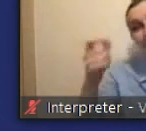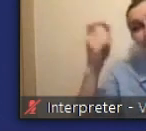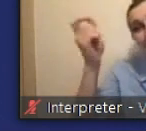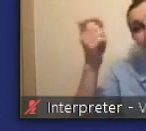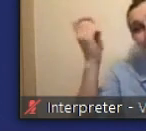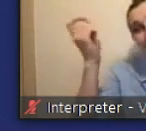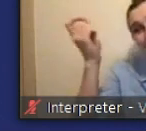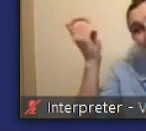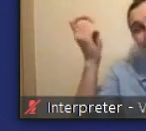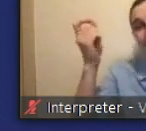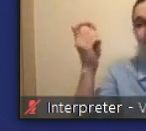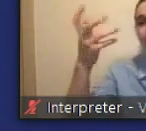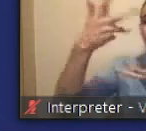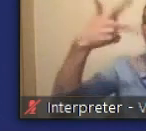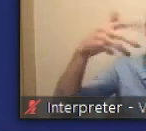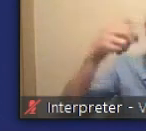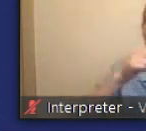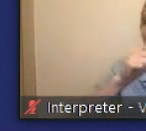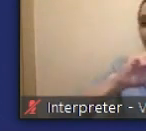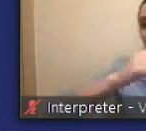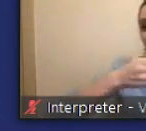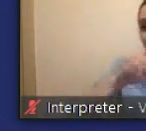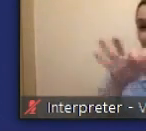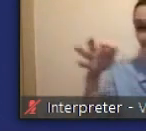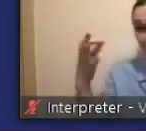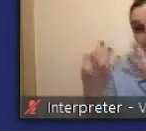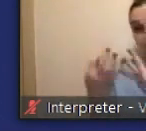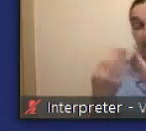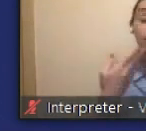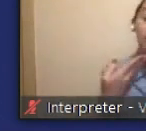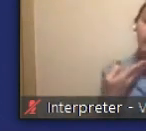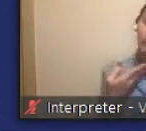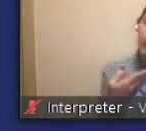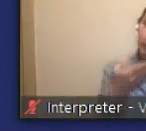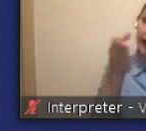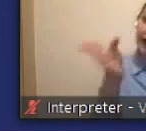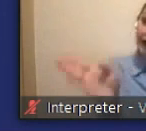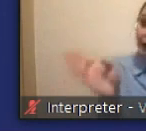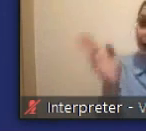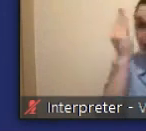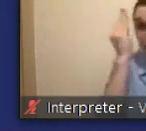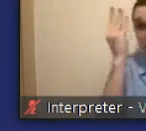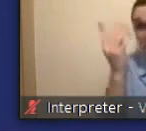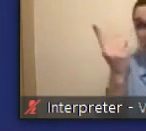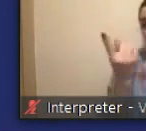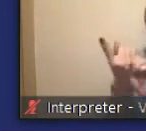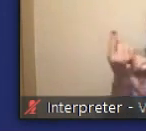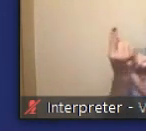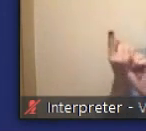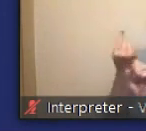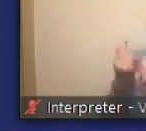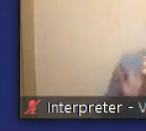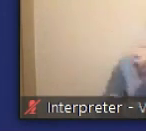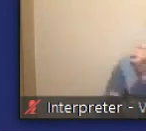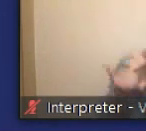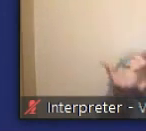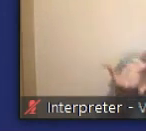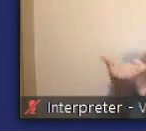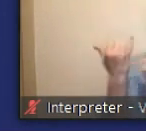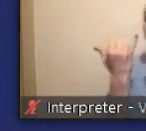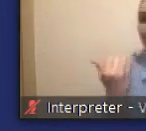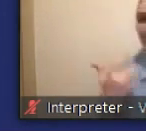and family. In general, I would say it feels much safer than it did a year ago at this time, thanks